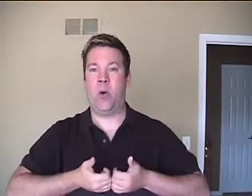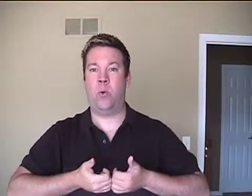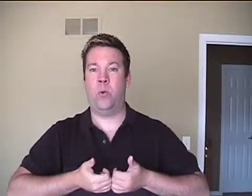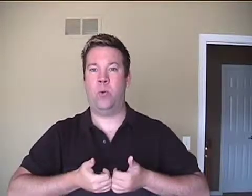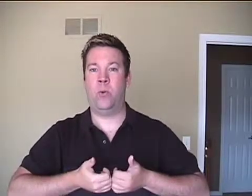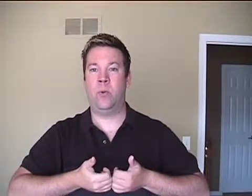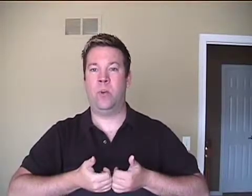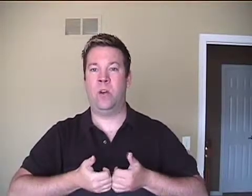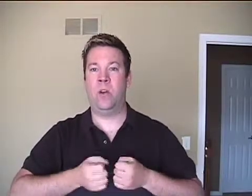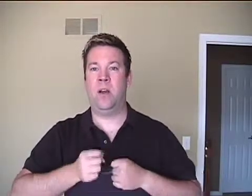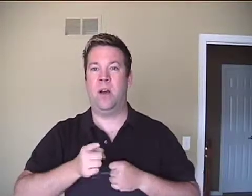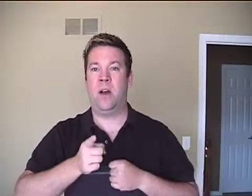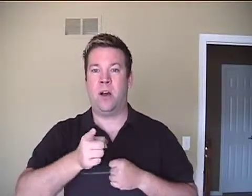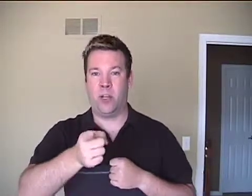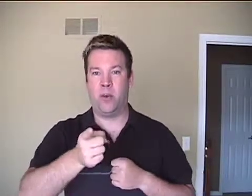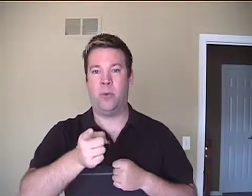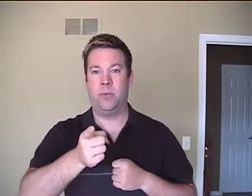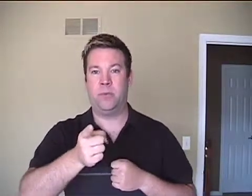How are you?